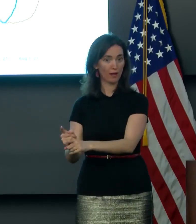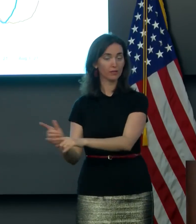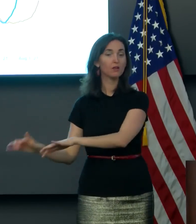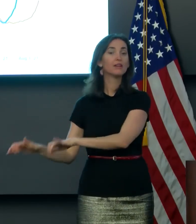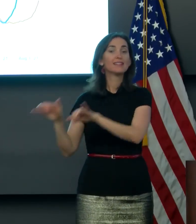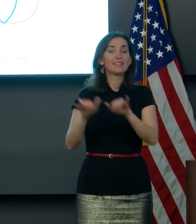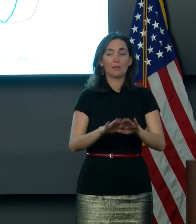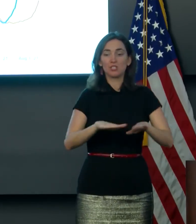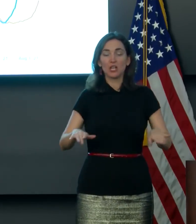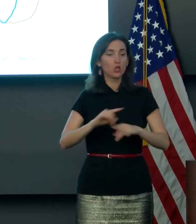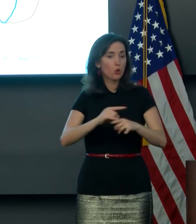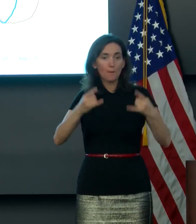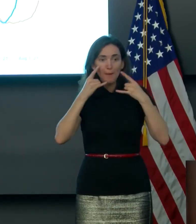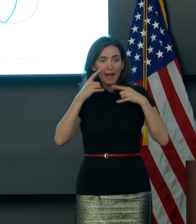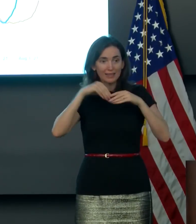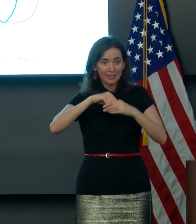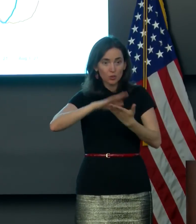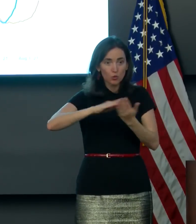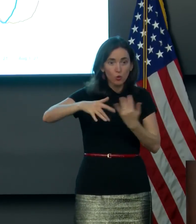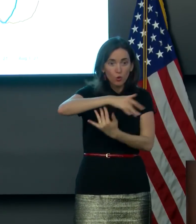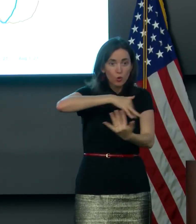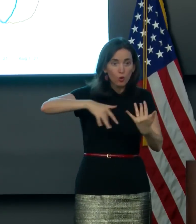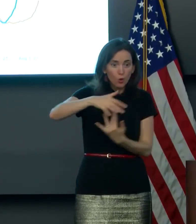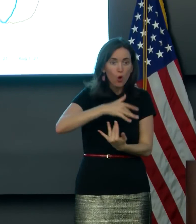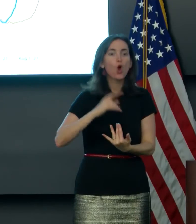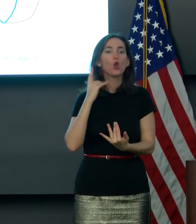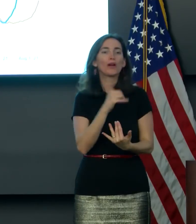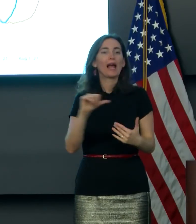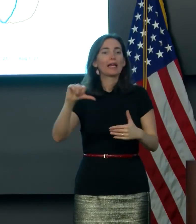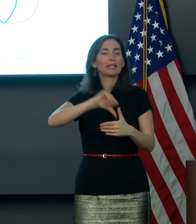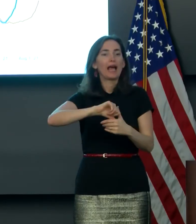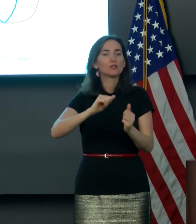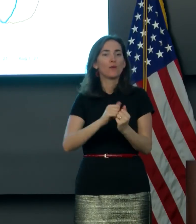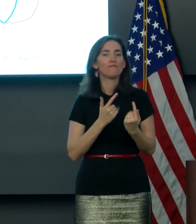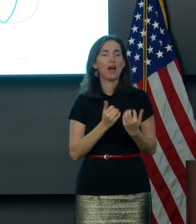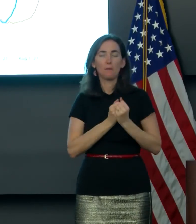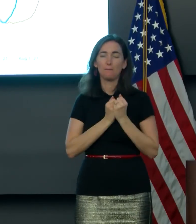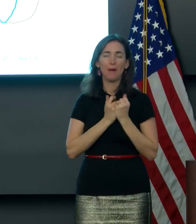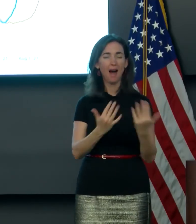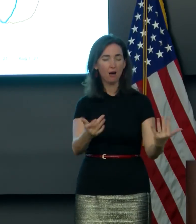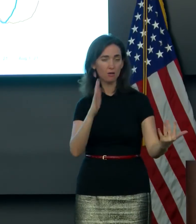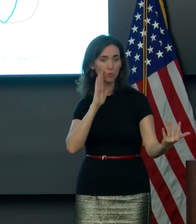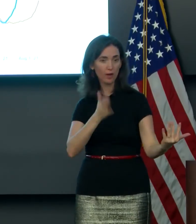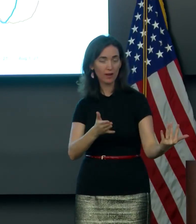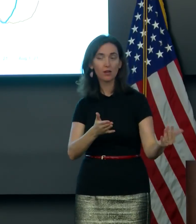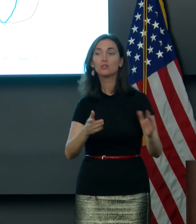would encourage parents to take another fresh look at this,